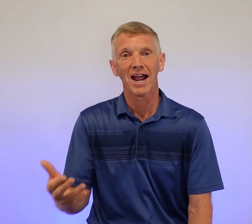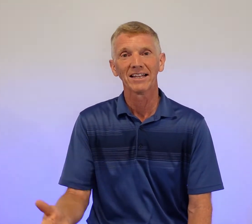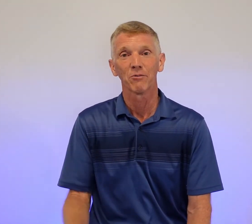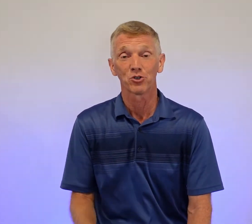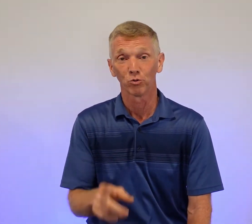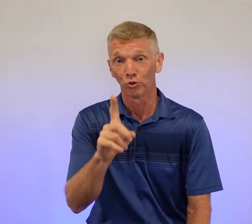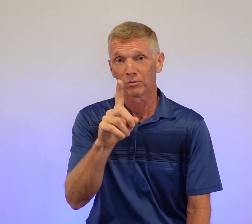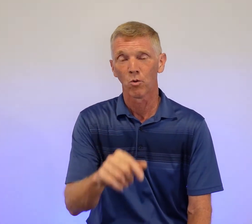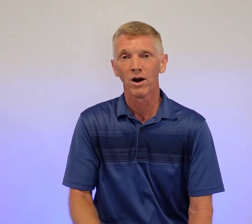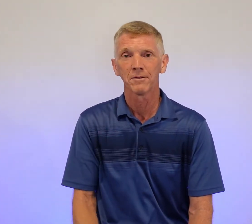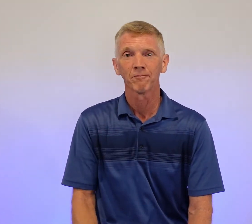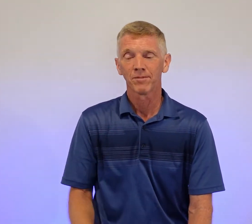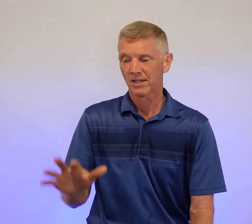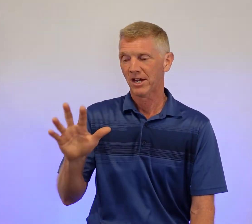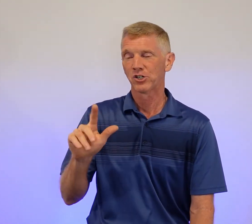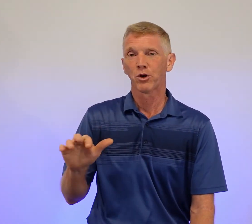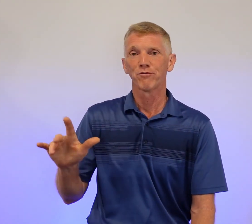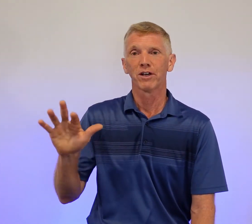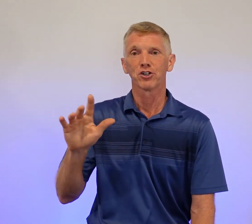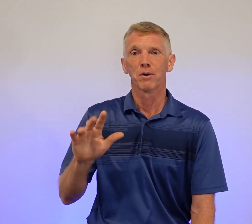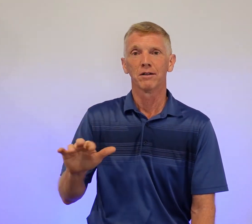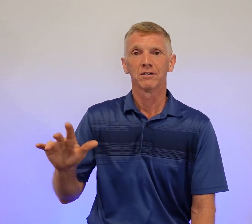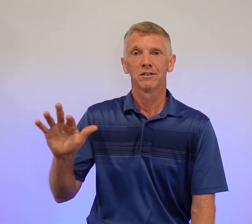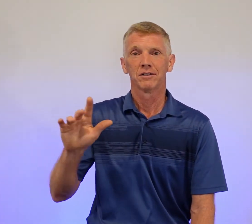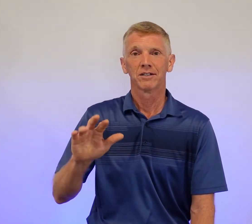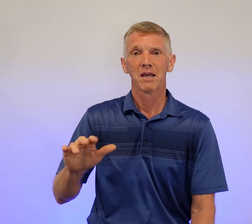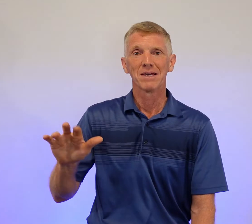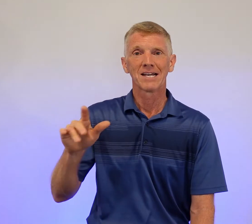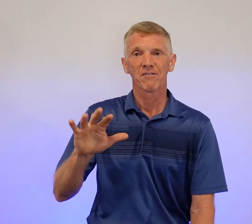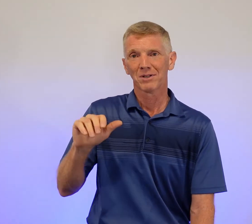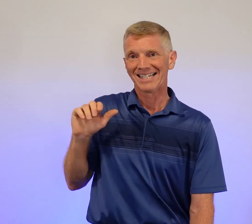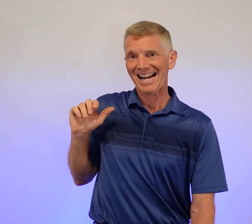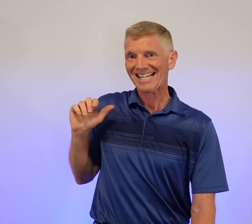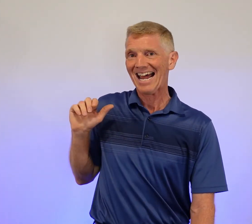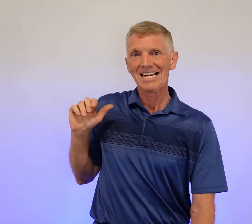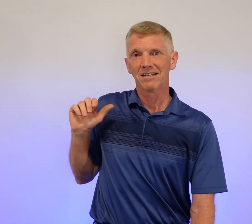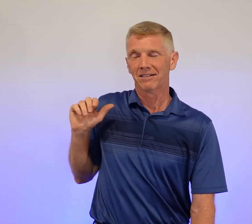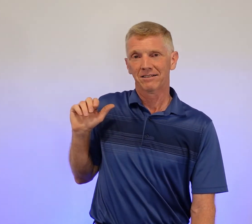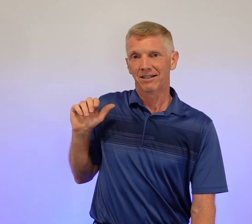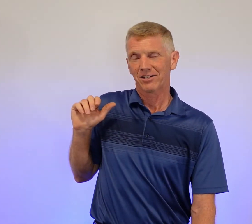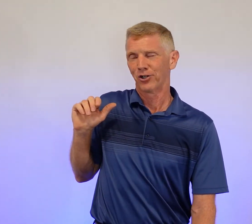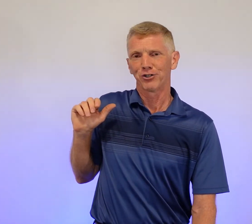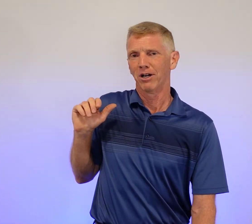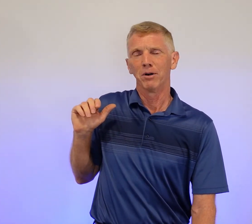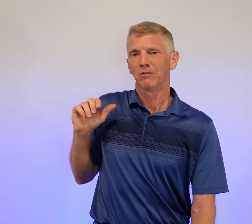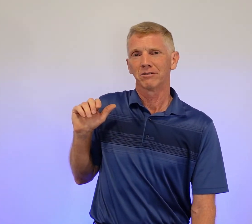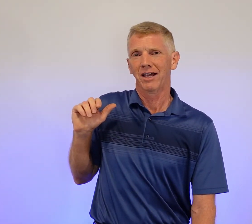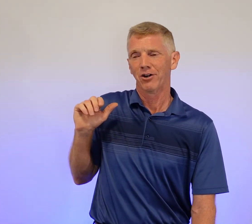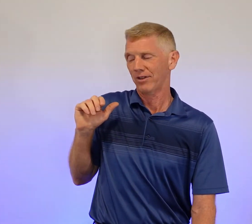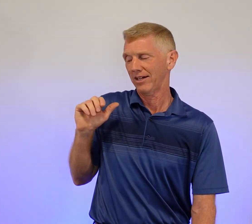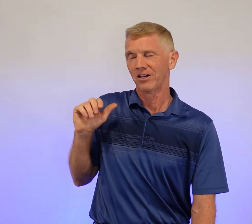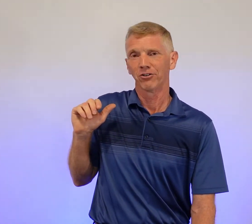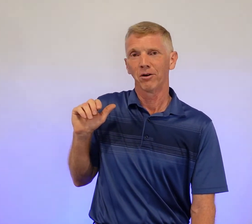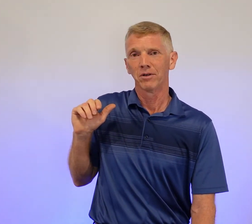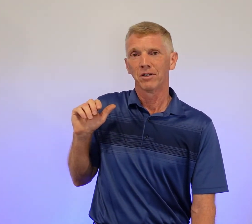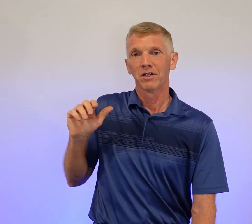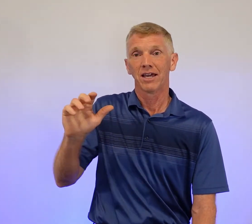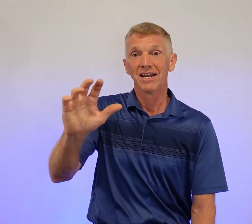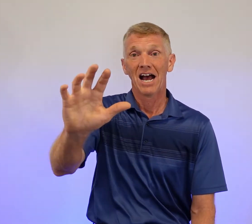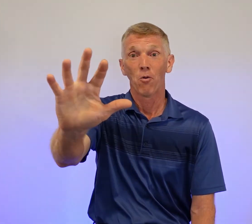Language. So rule number 1, here's where you fingerspell. Okay, be comfortable and not tight. That's gonna hurt your elbow, okay? Hurt that inner arm. Okay, not way